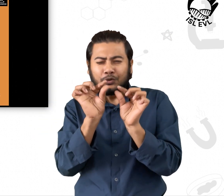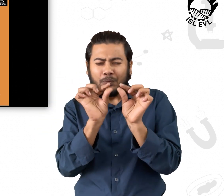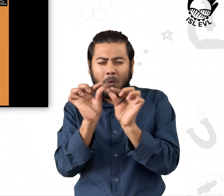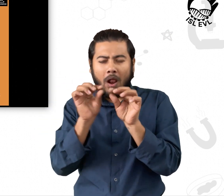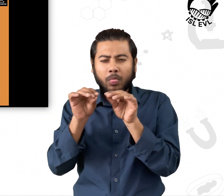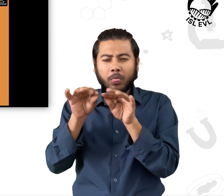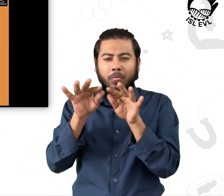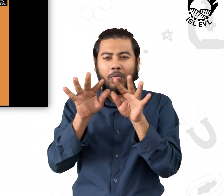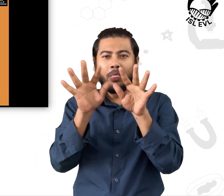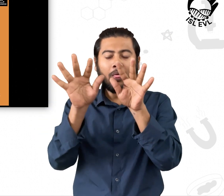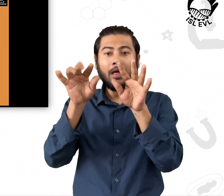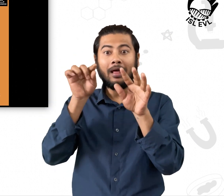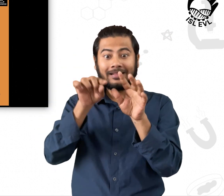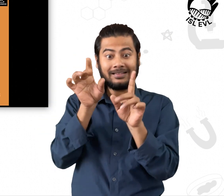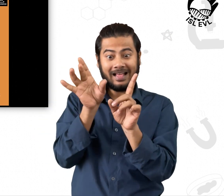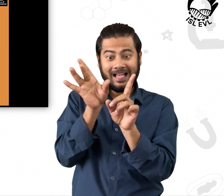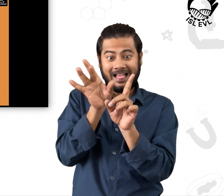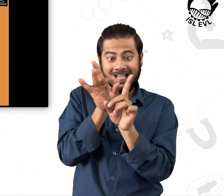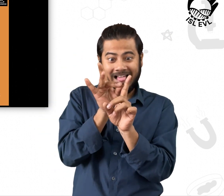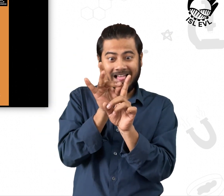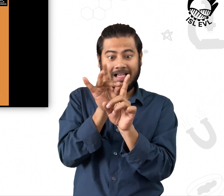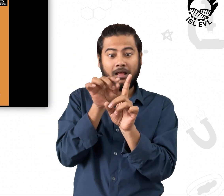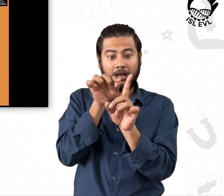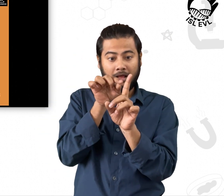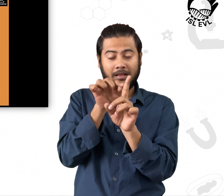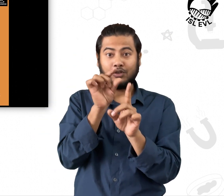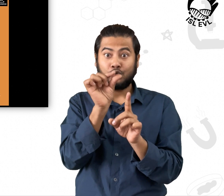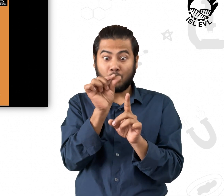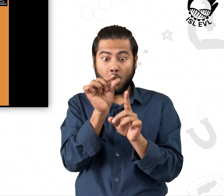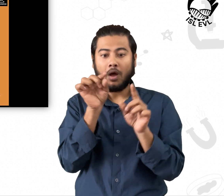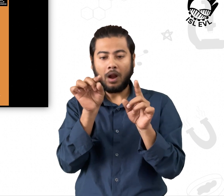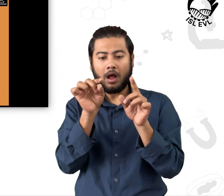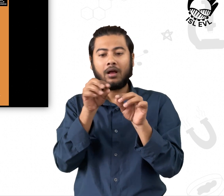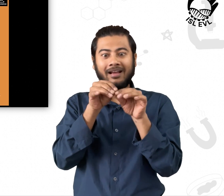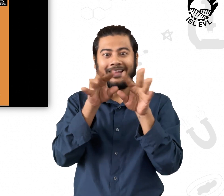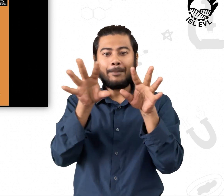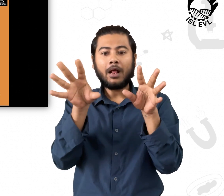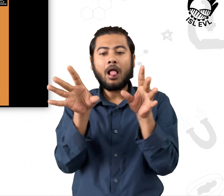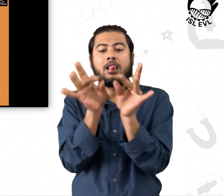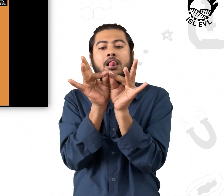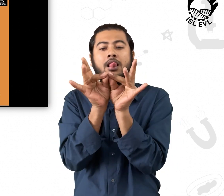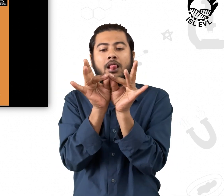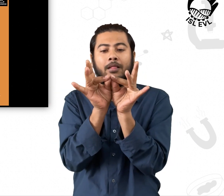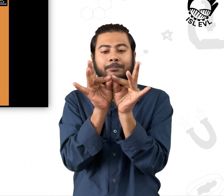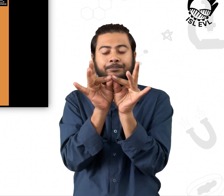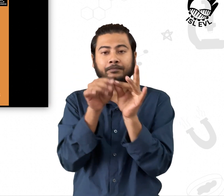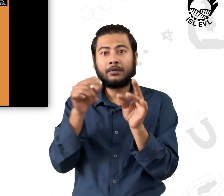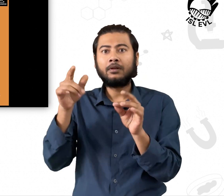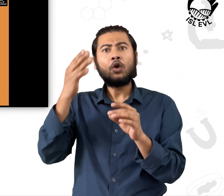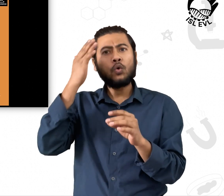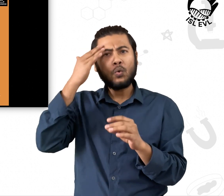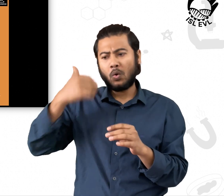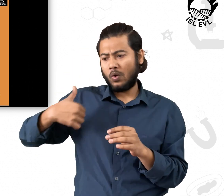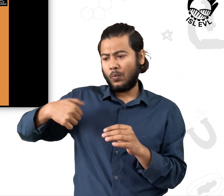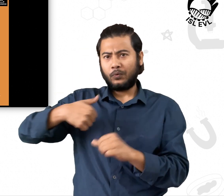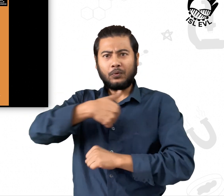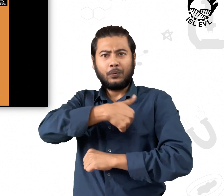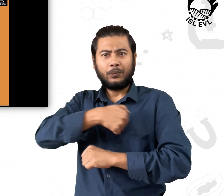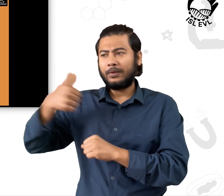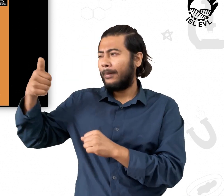smaller air bubbles which rise upwards and burst into tinier aerosols. So, do you know what